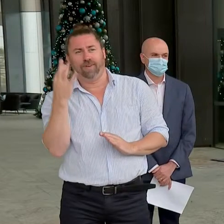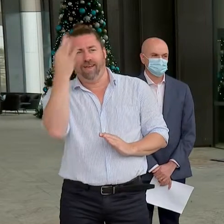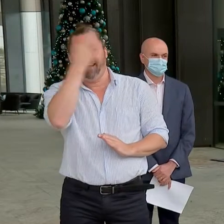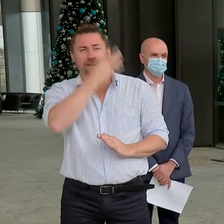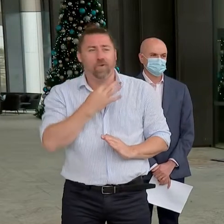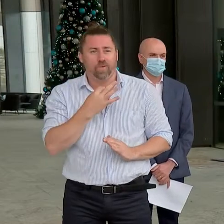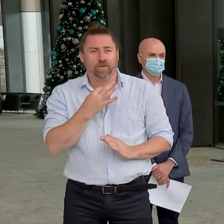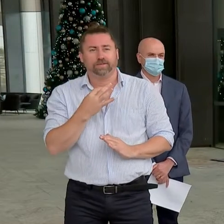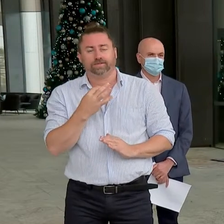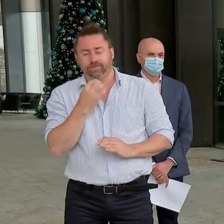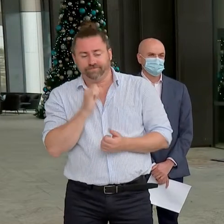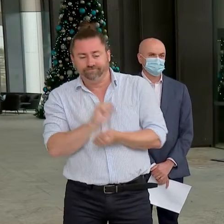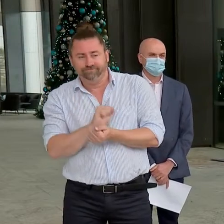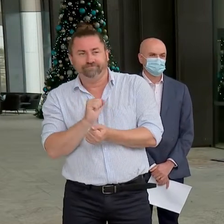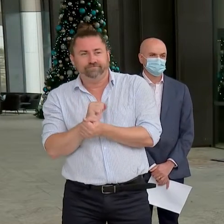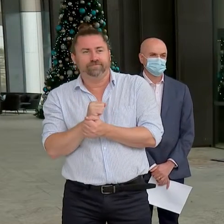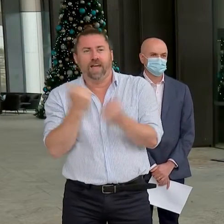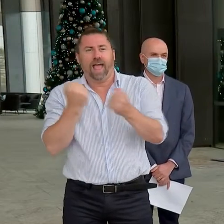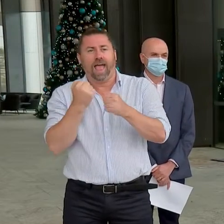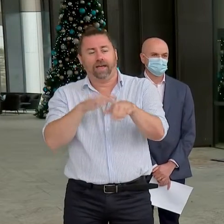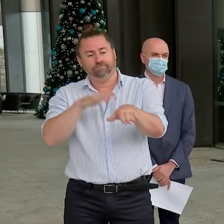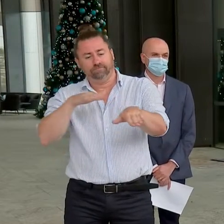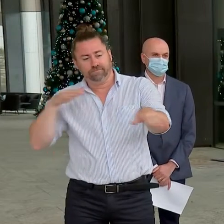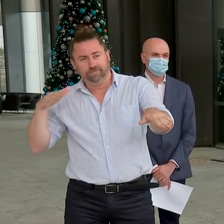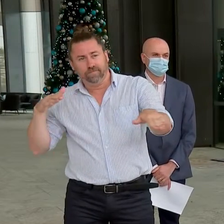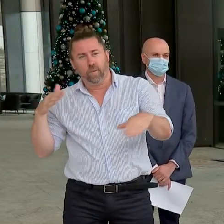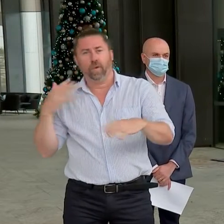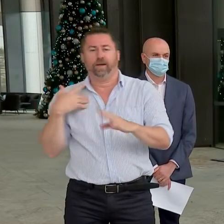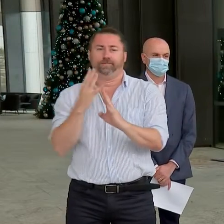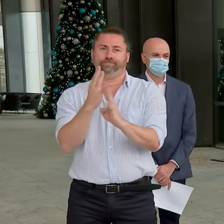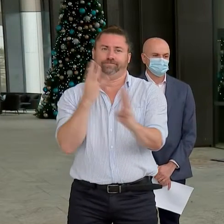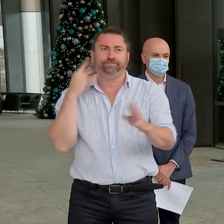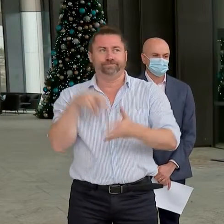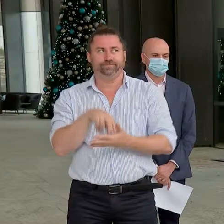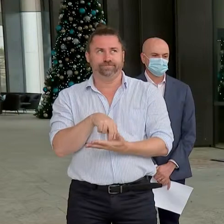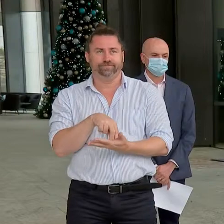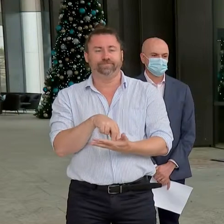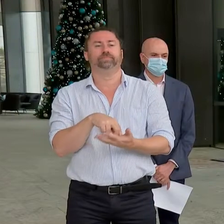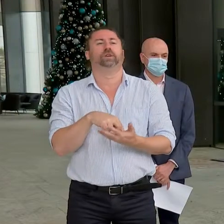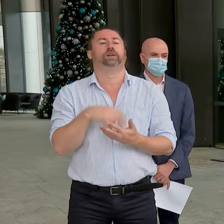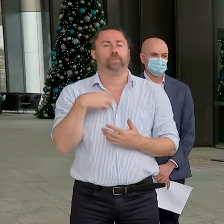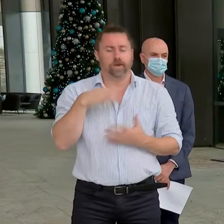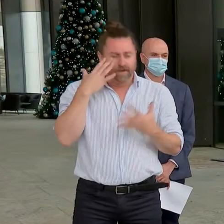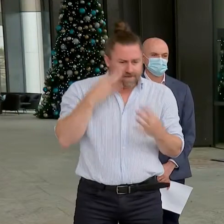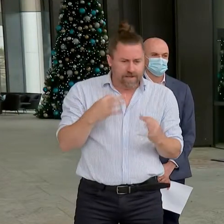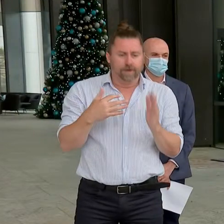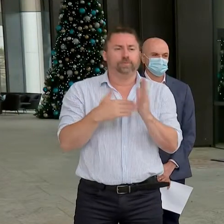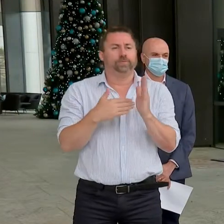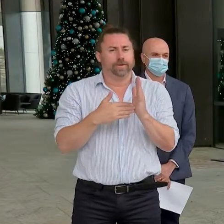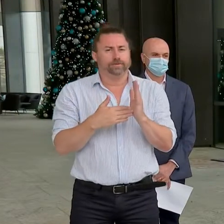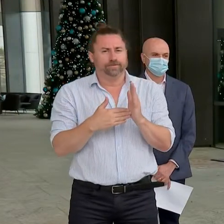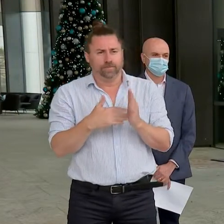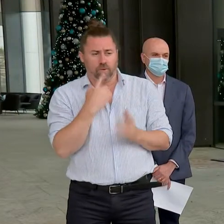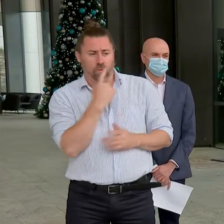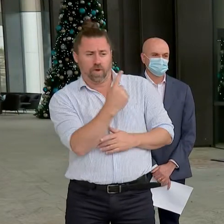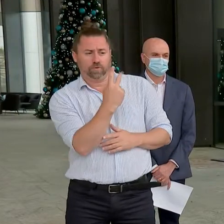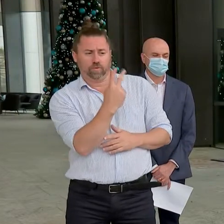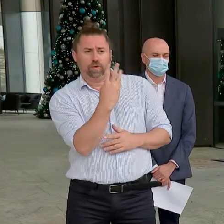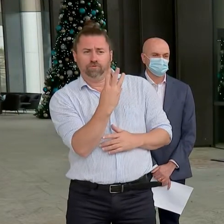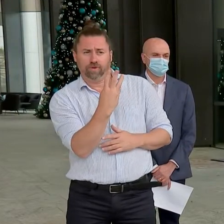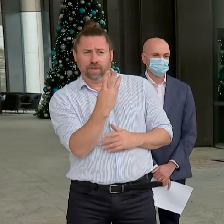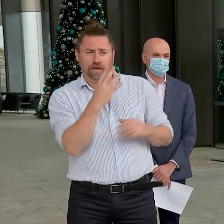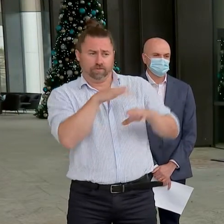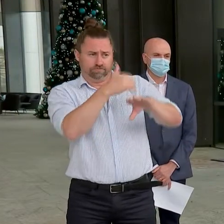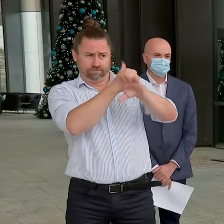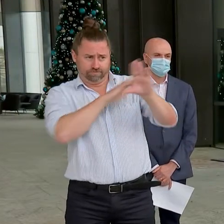of our drive-thrus. That is why today I can announce that in addition to the extended hours we started